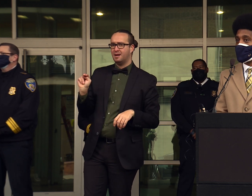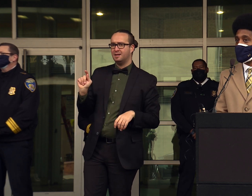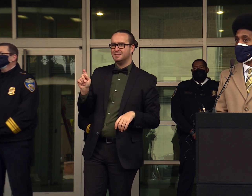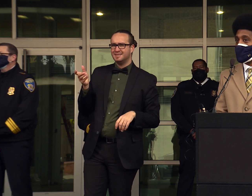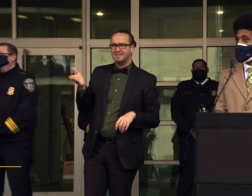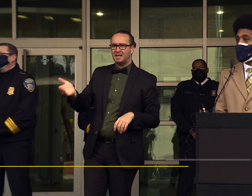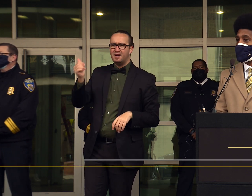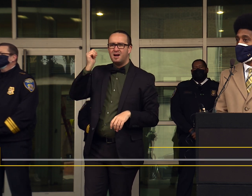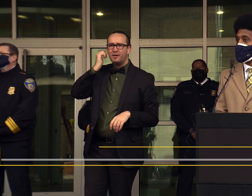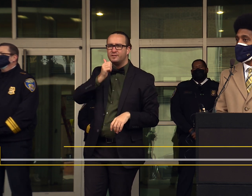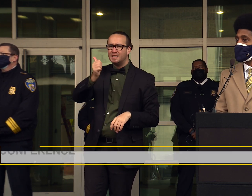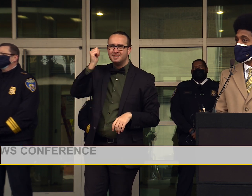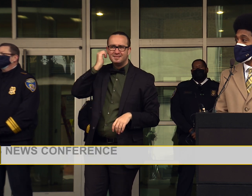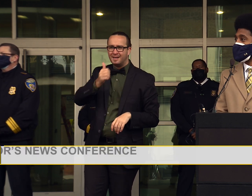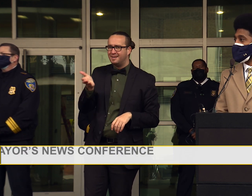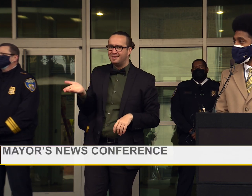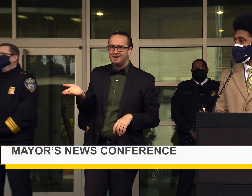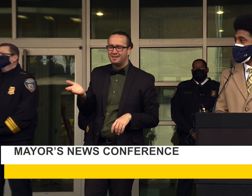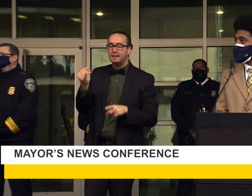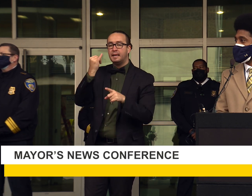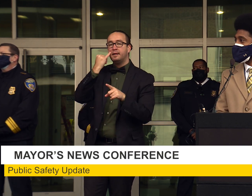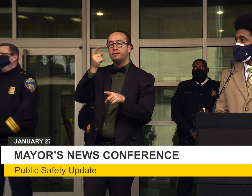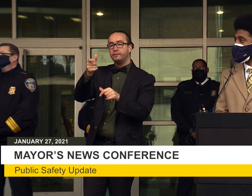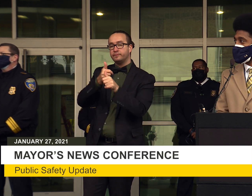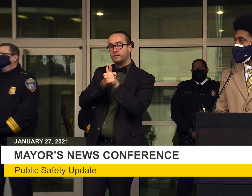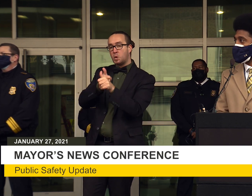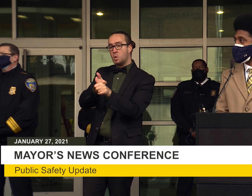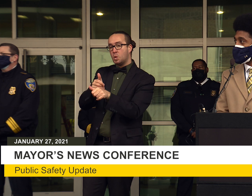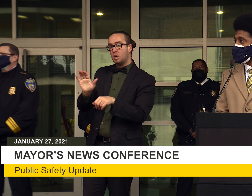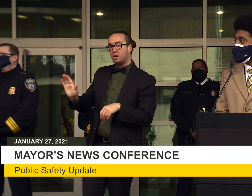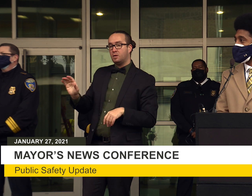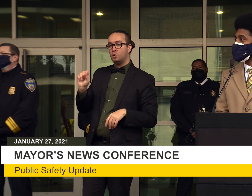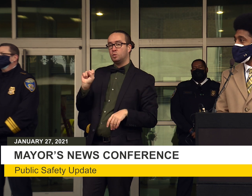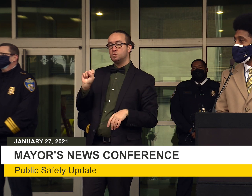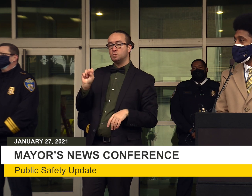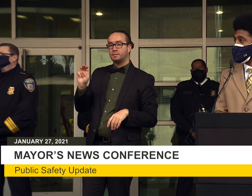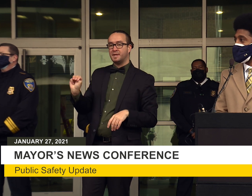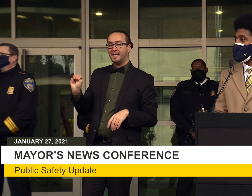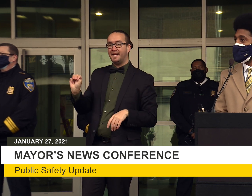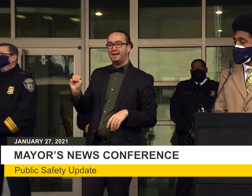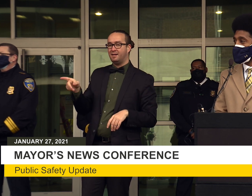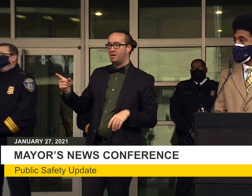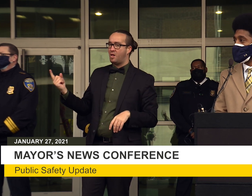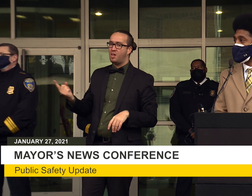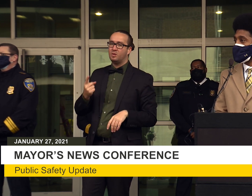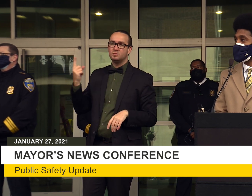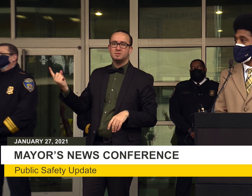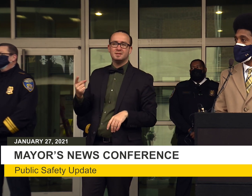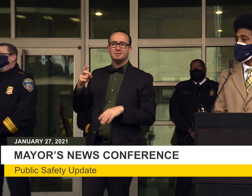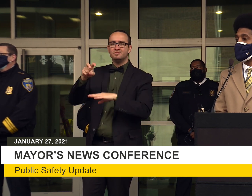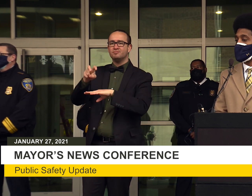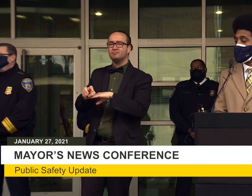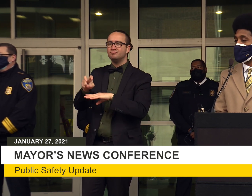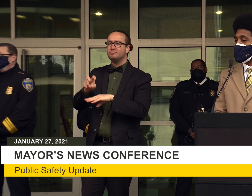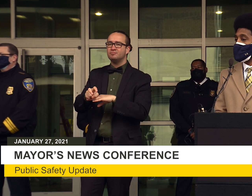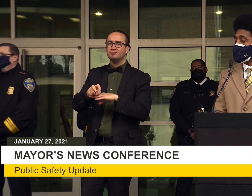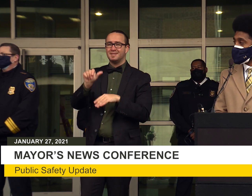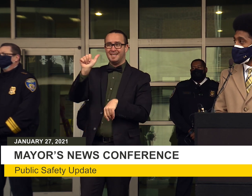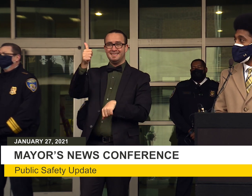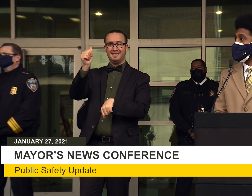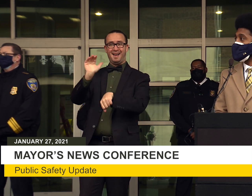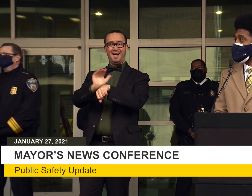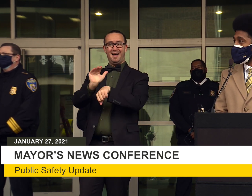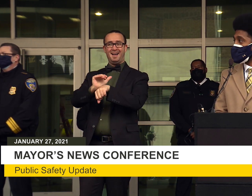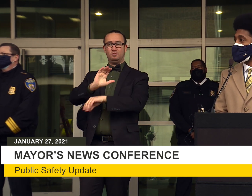you'll see him around Christmas at that location at 10 o'clock at night giving out toys. And what we are going to be doing is focus on bringing